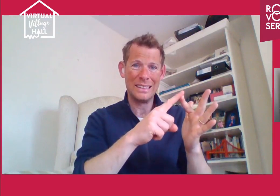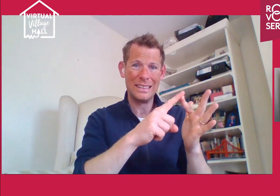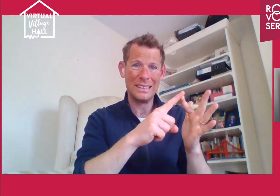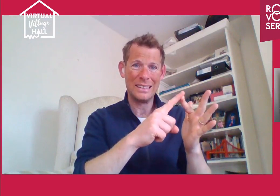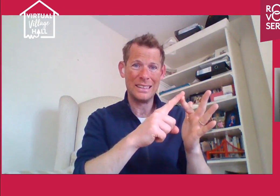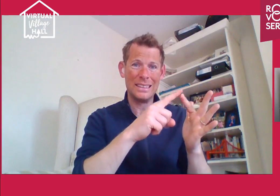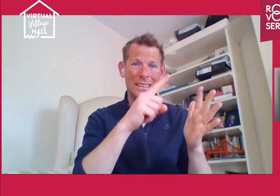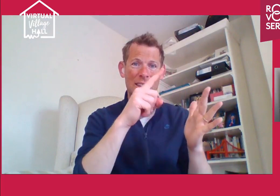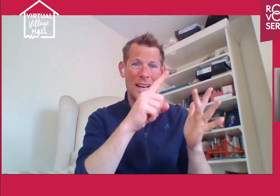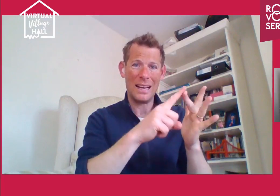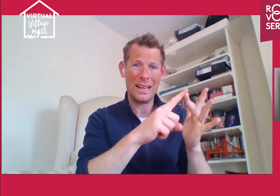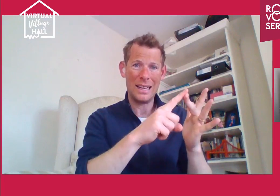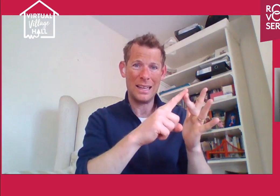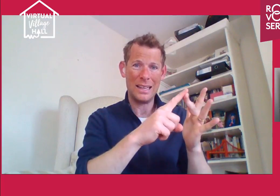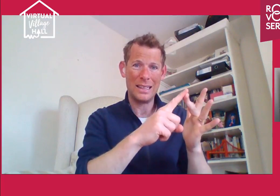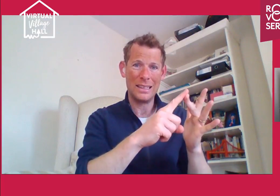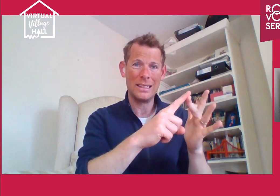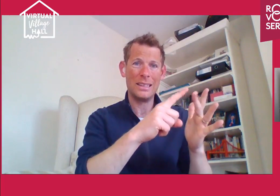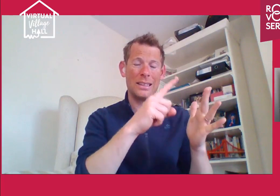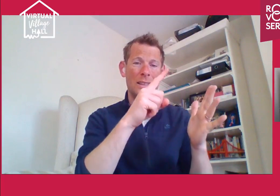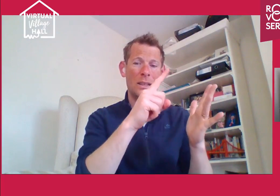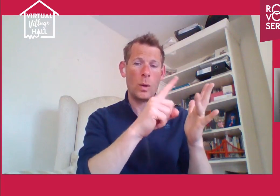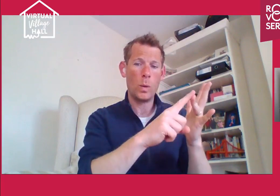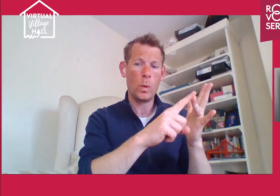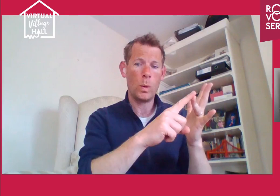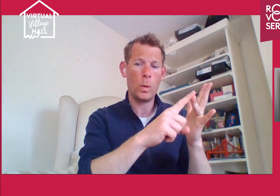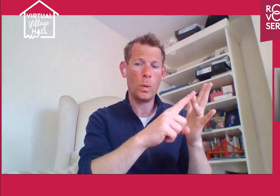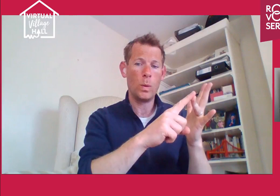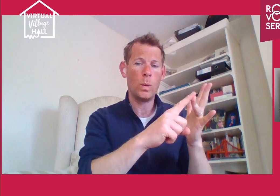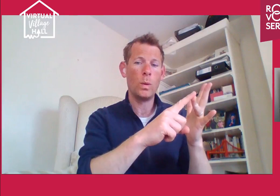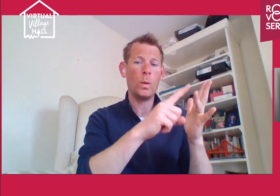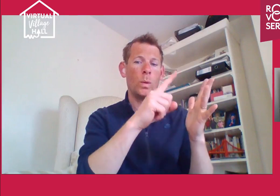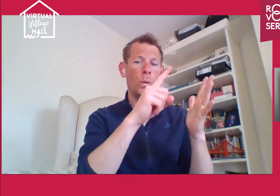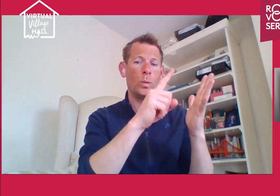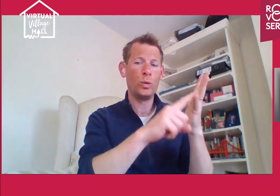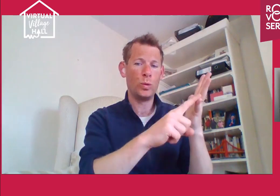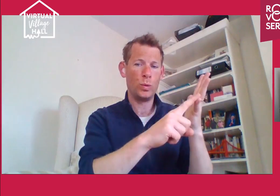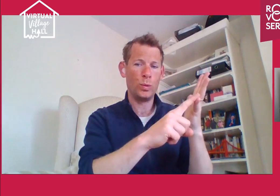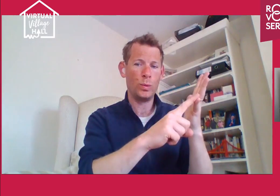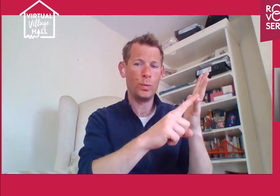E, I, O, U.